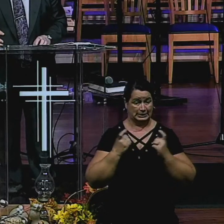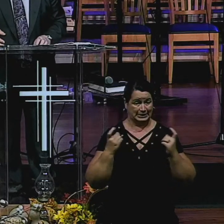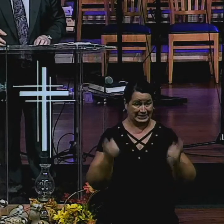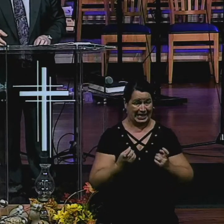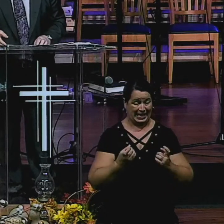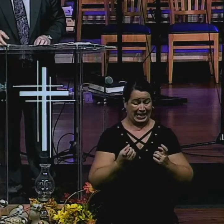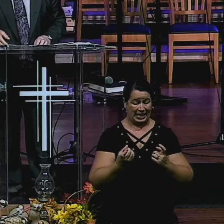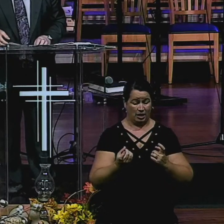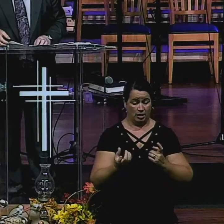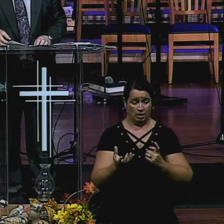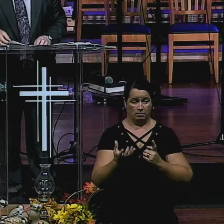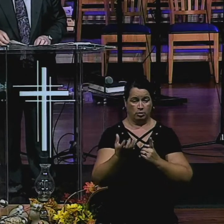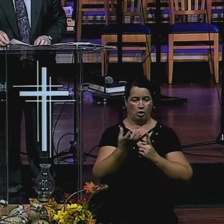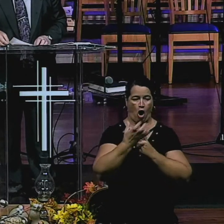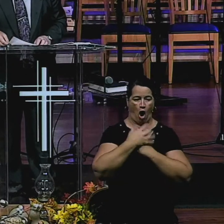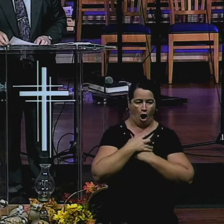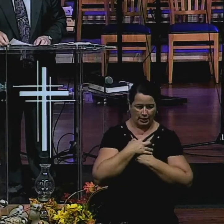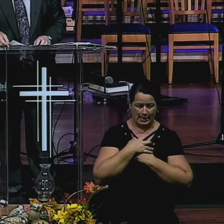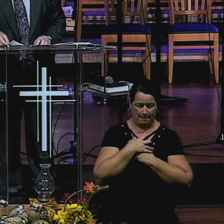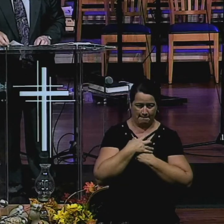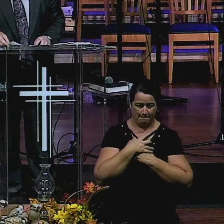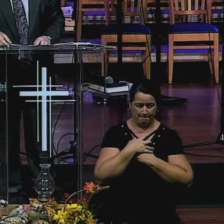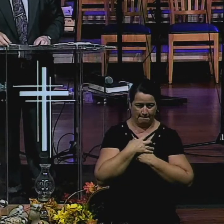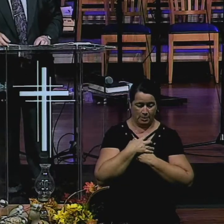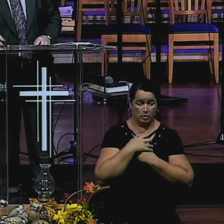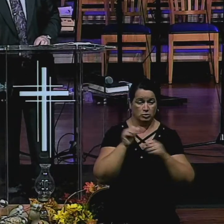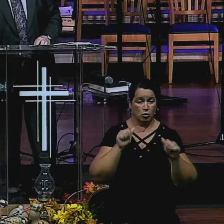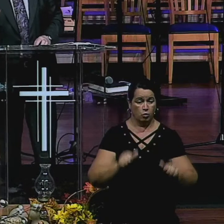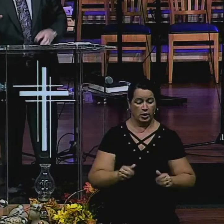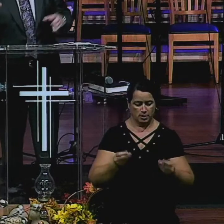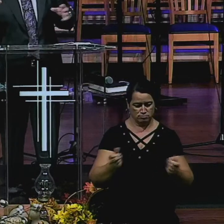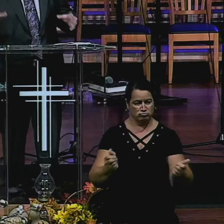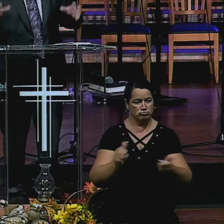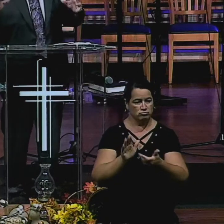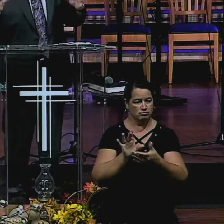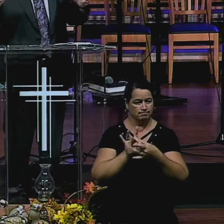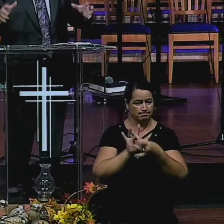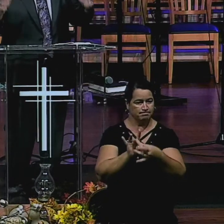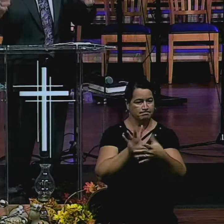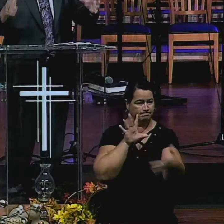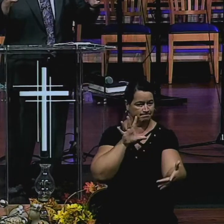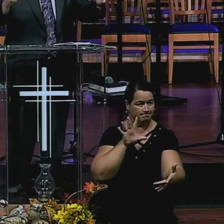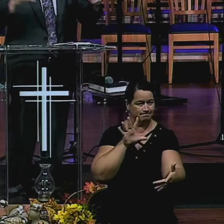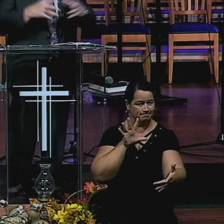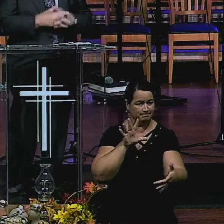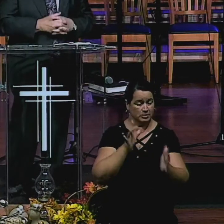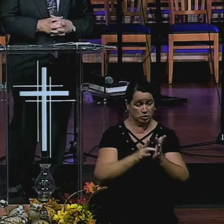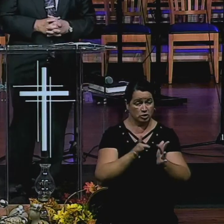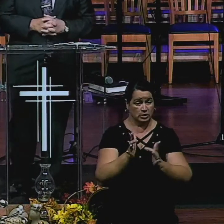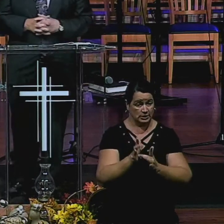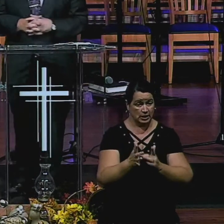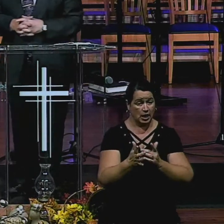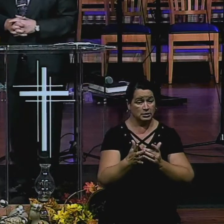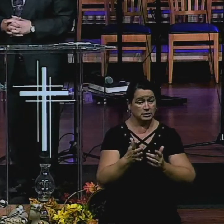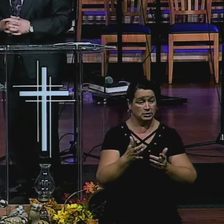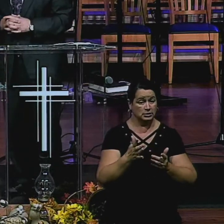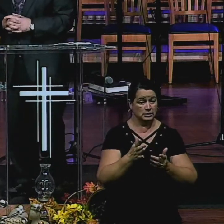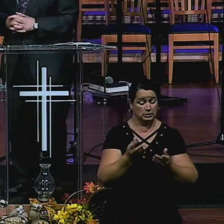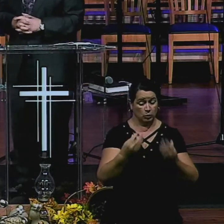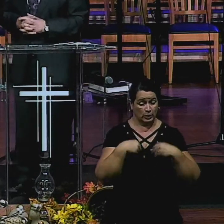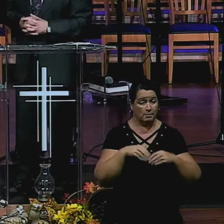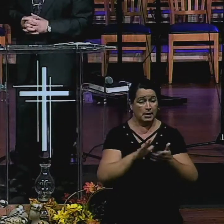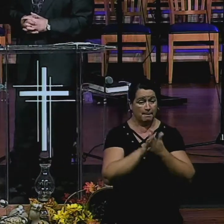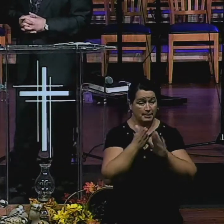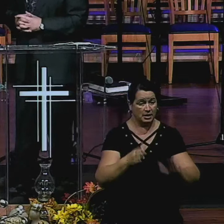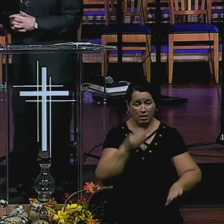might be made the righteousness of God in him. The Bible says he is the chastisement for our peace. I don't care how you raise